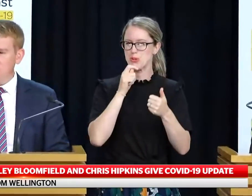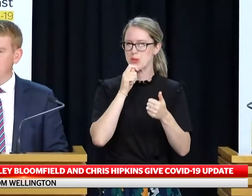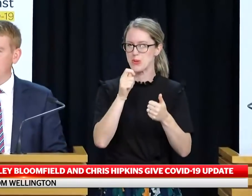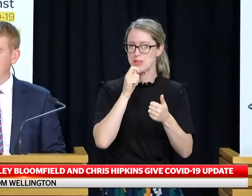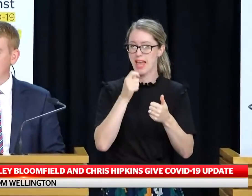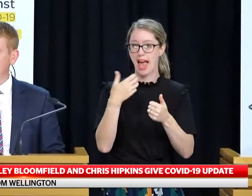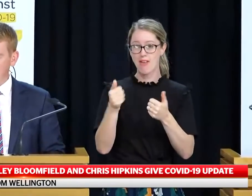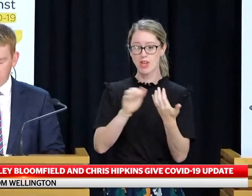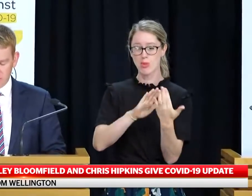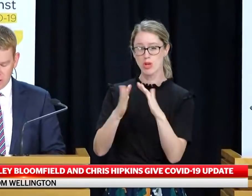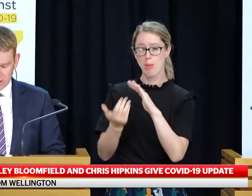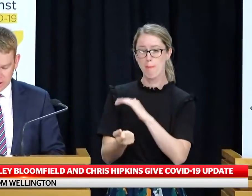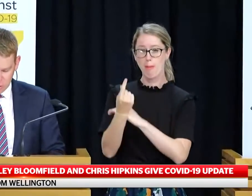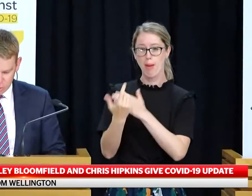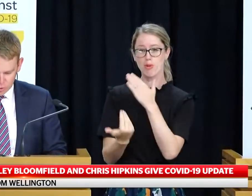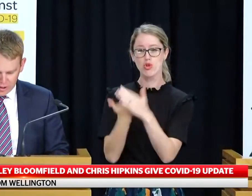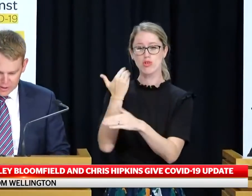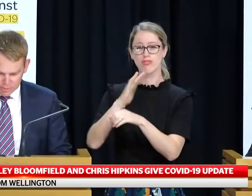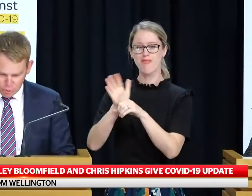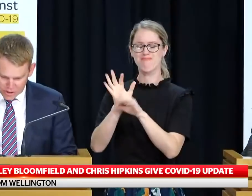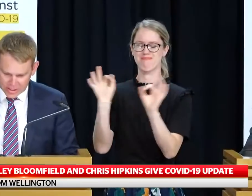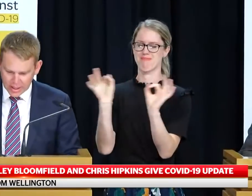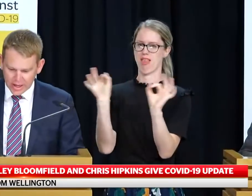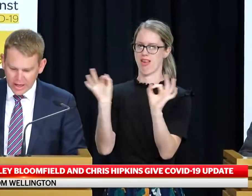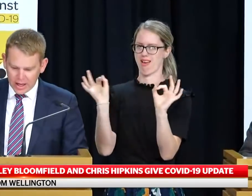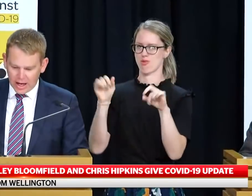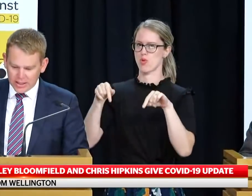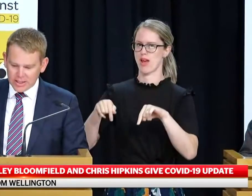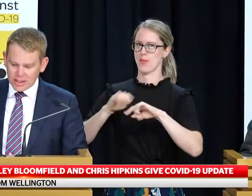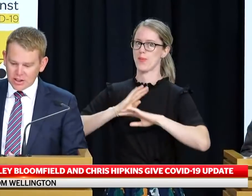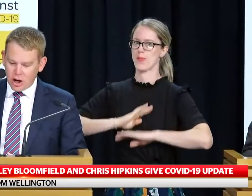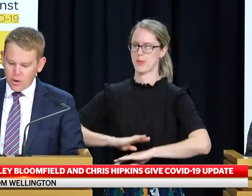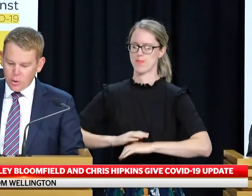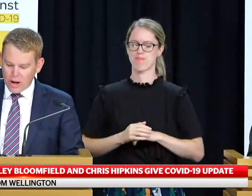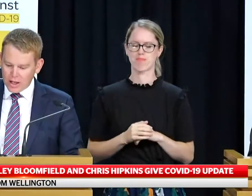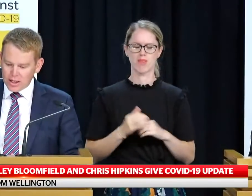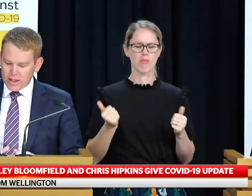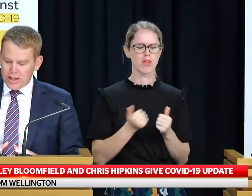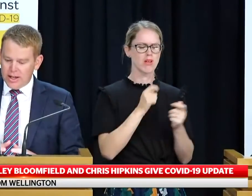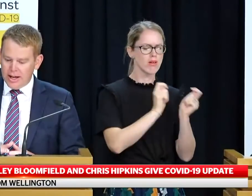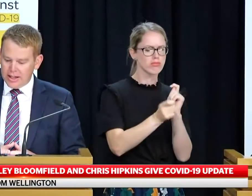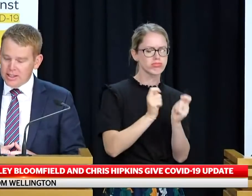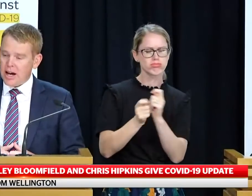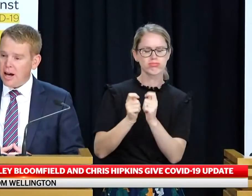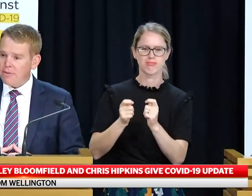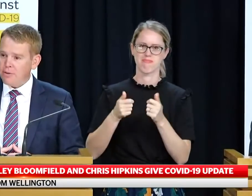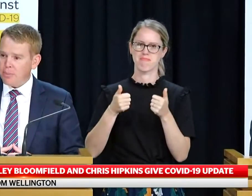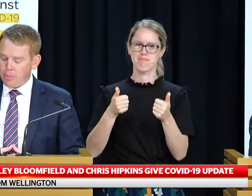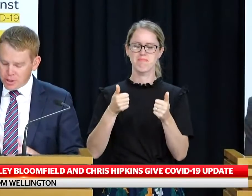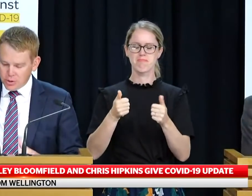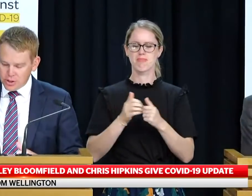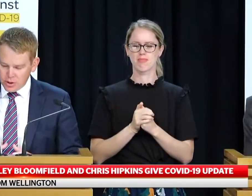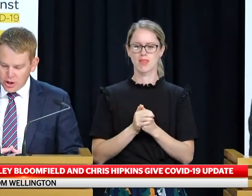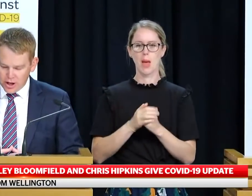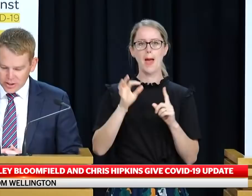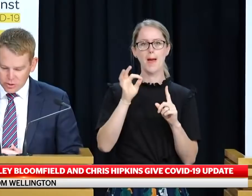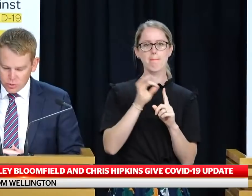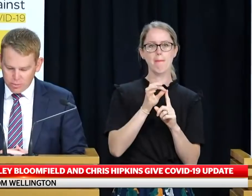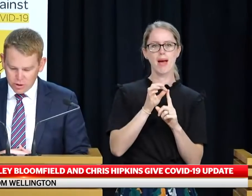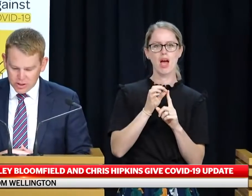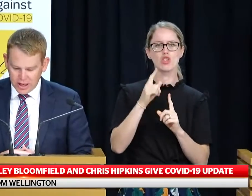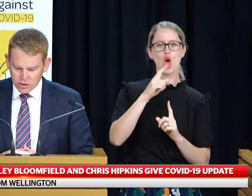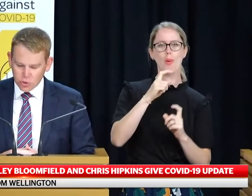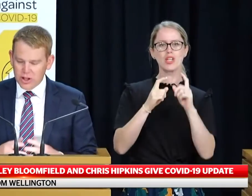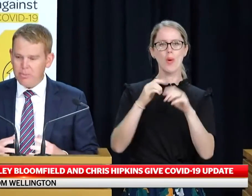further community cases of COVID-19 to report at this point. Testing's going well. At least half of the Papatoetoe High